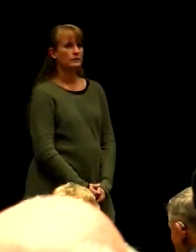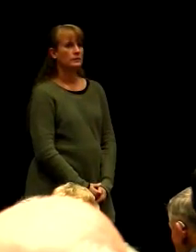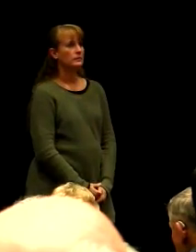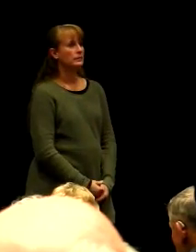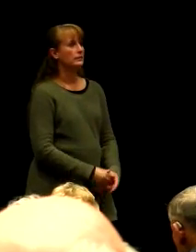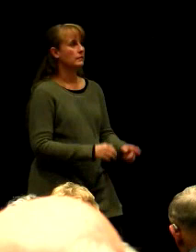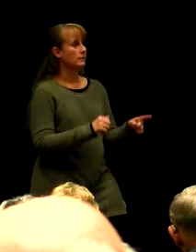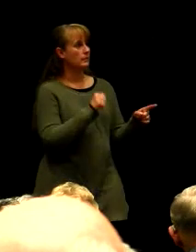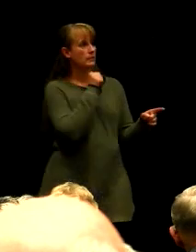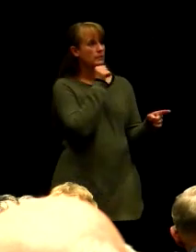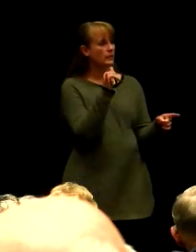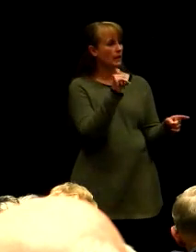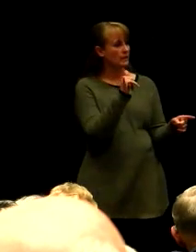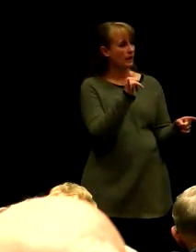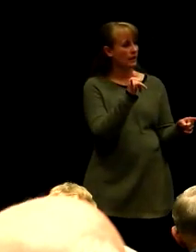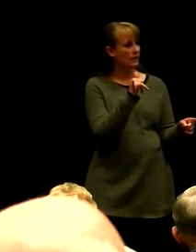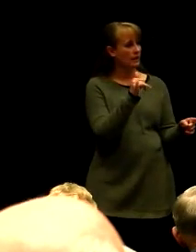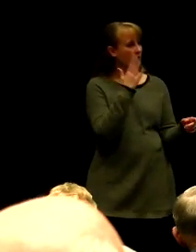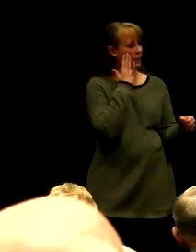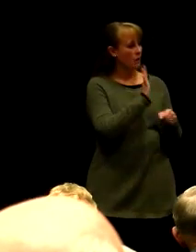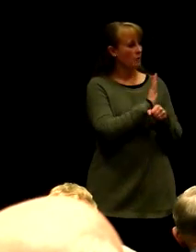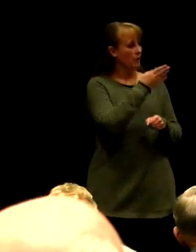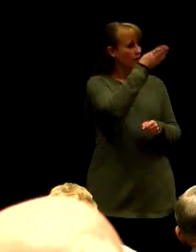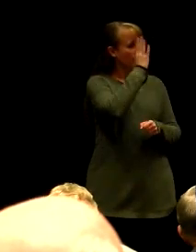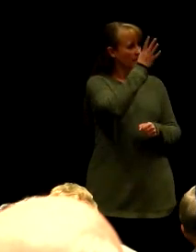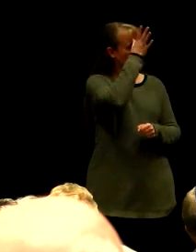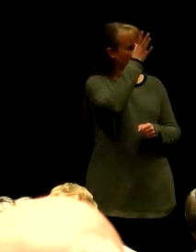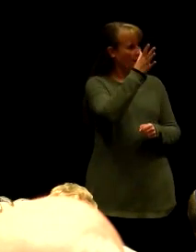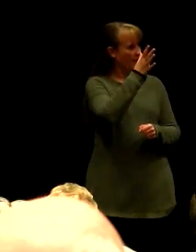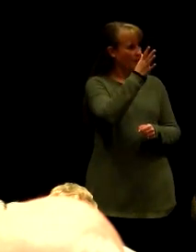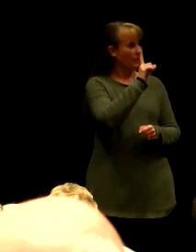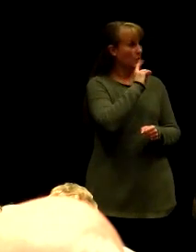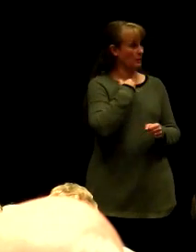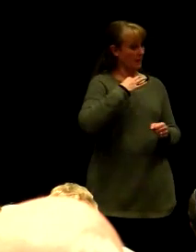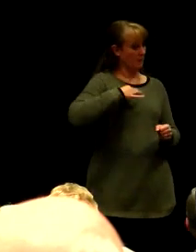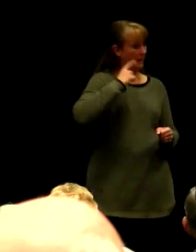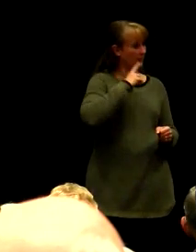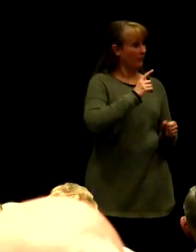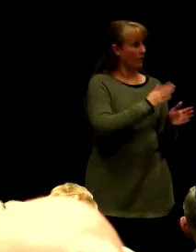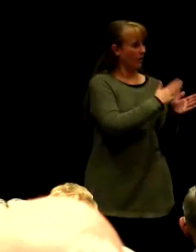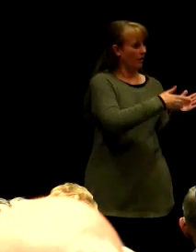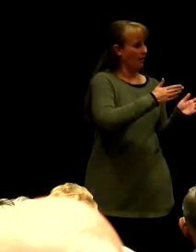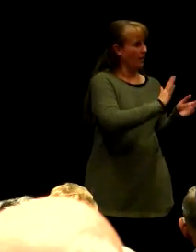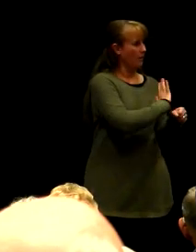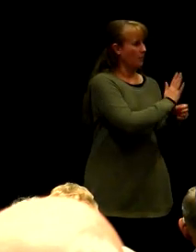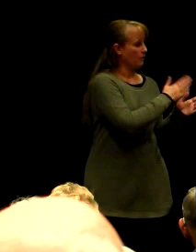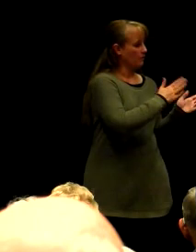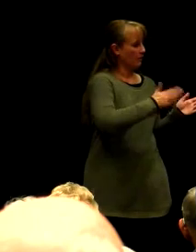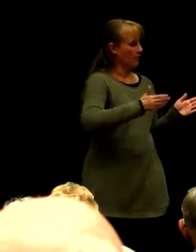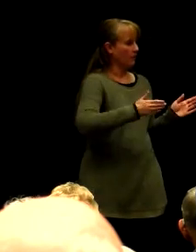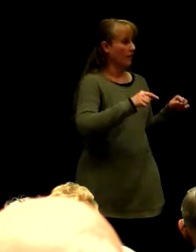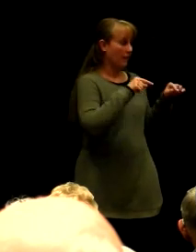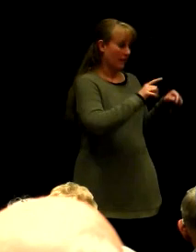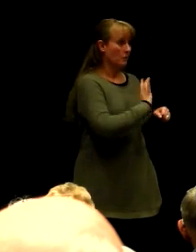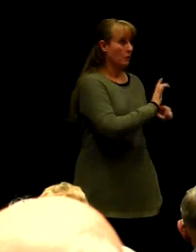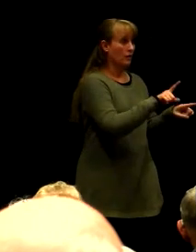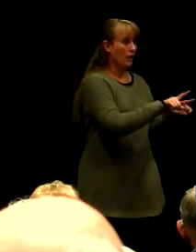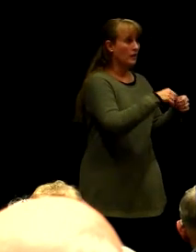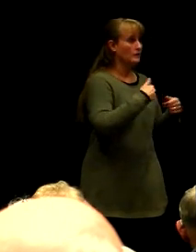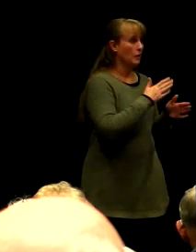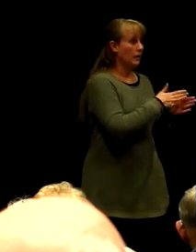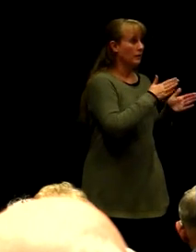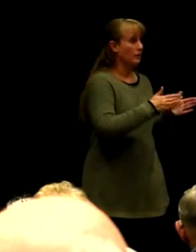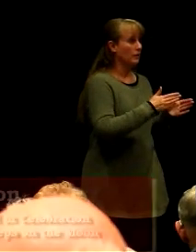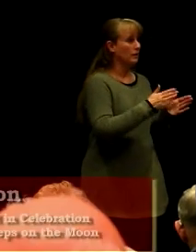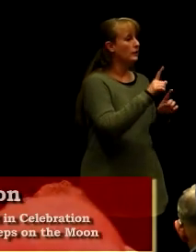Yeah. Unlike The Godfather, which benefited from having a sequel, this movie had a sequel starring